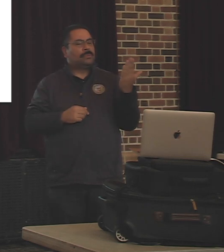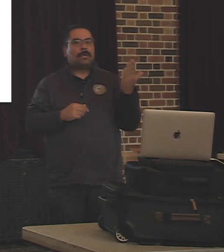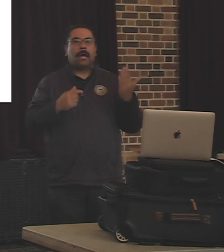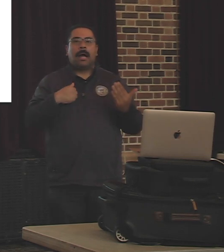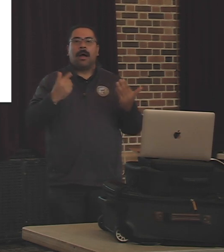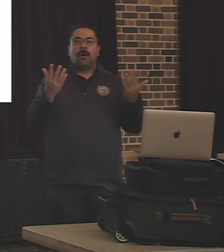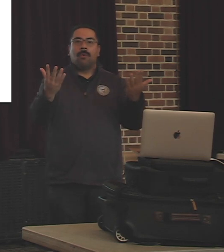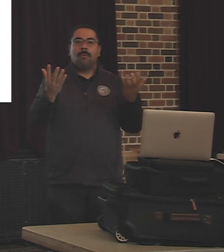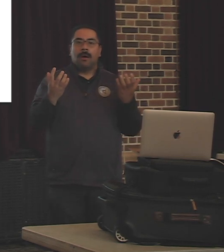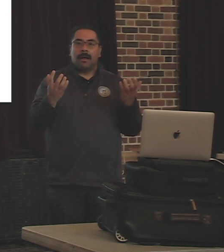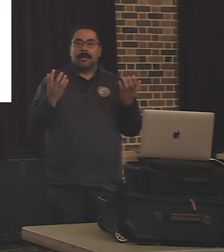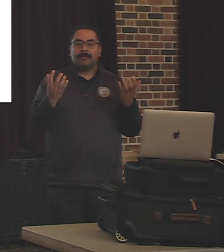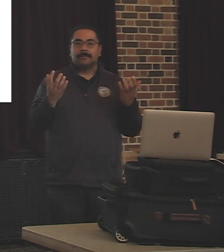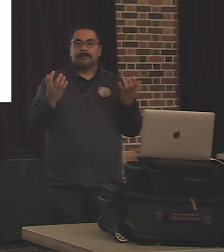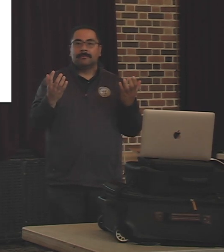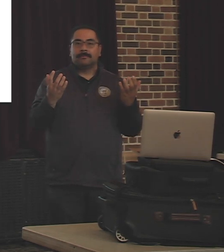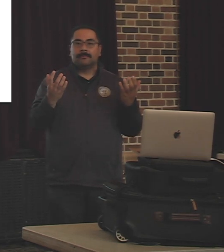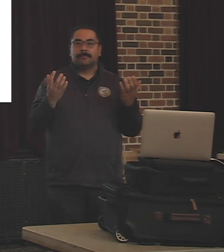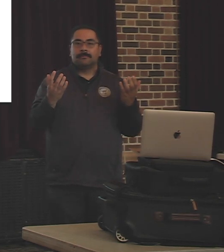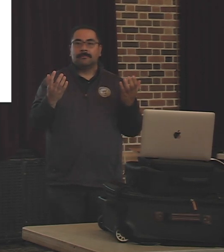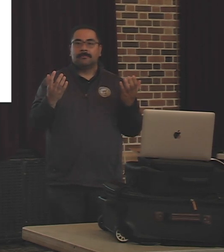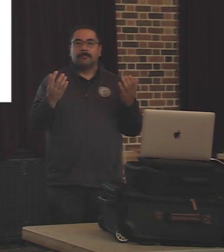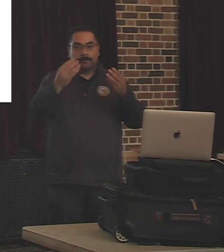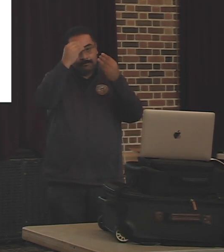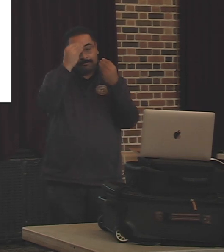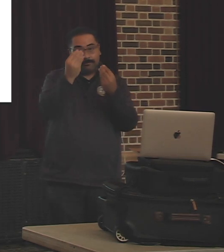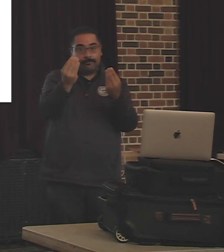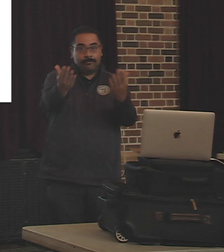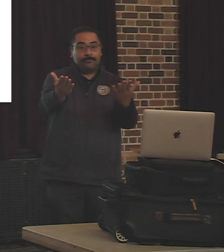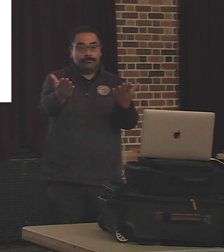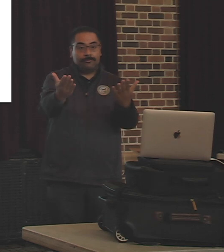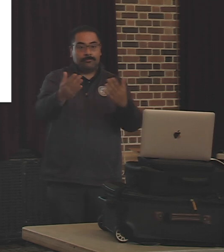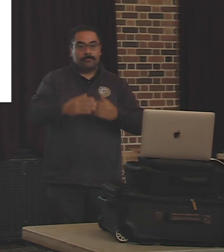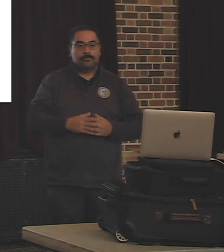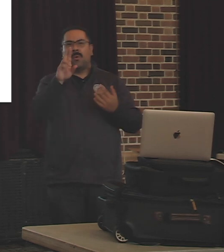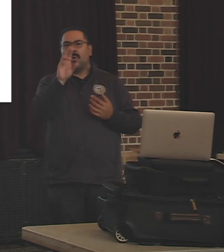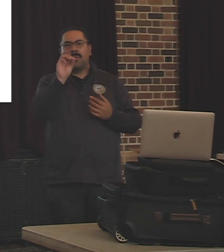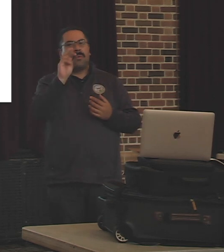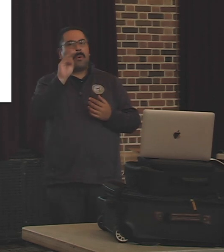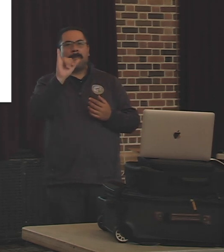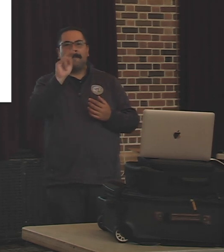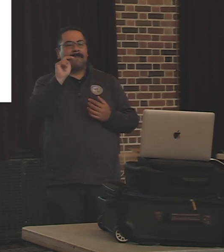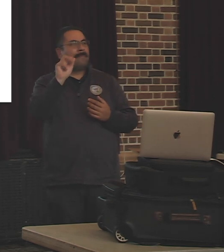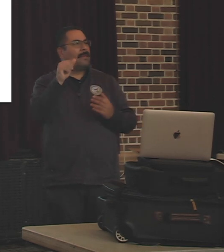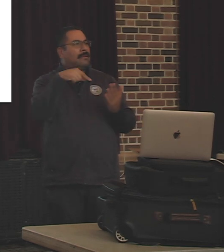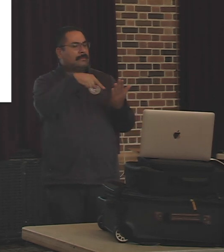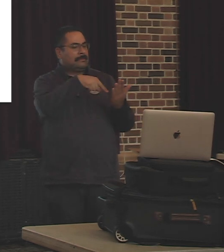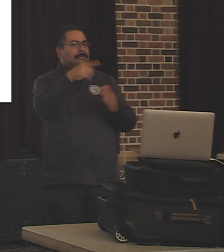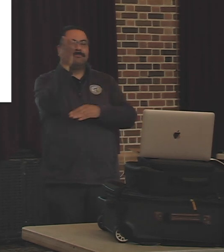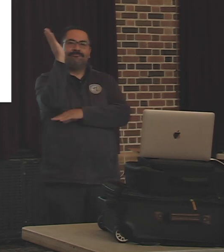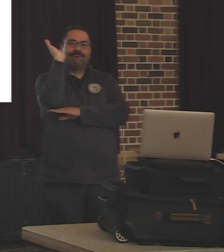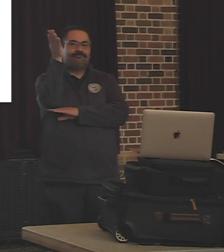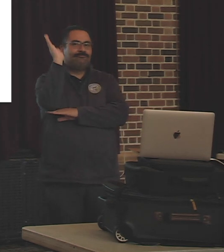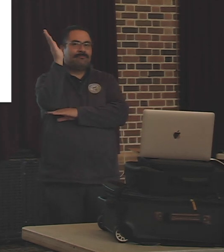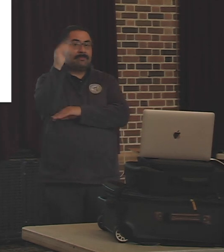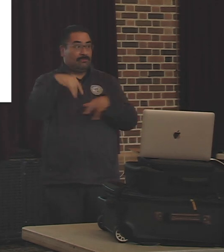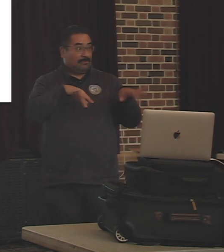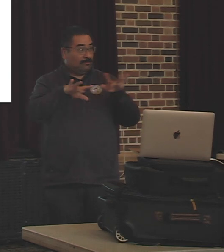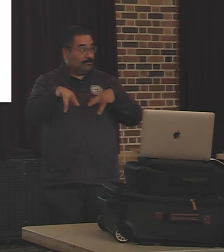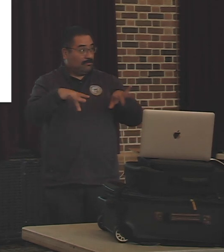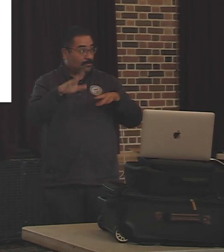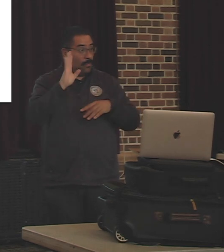I want to let everybody know this presentation is going to be